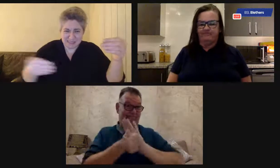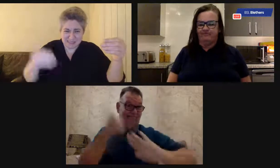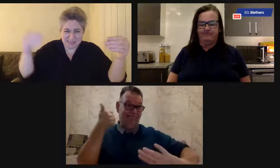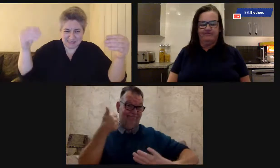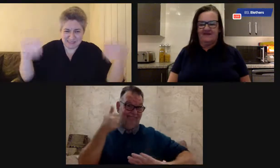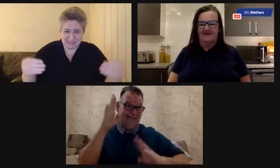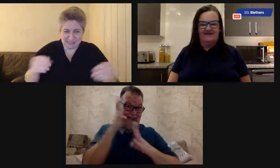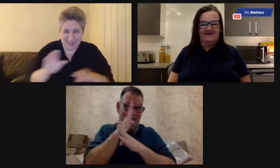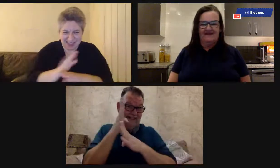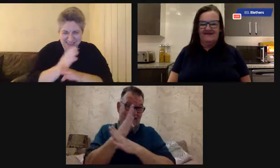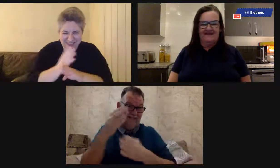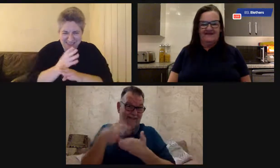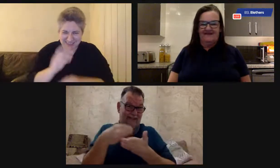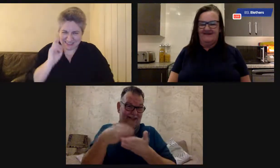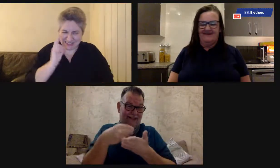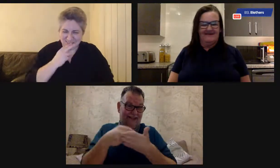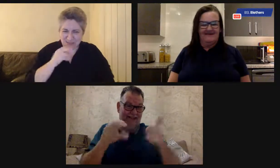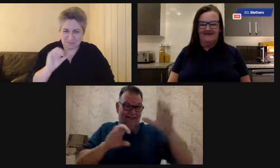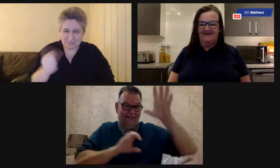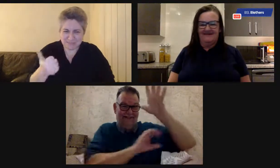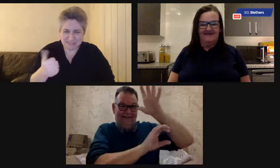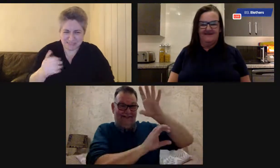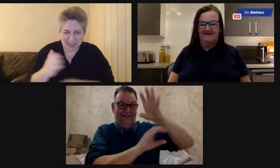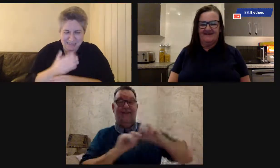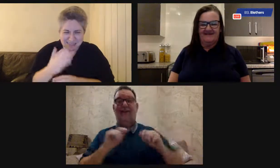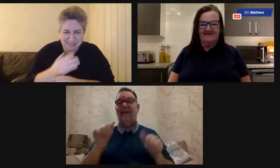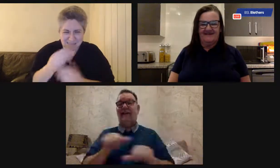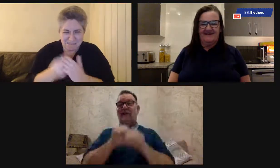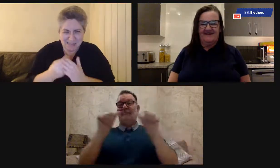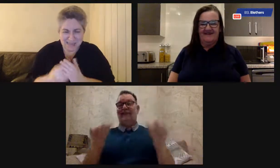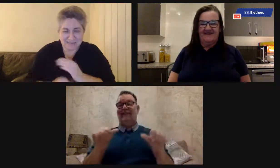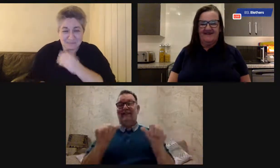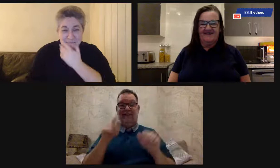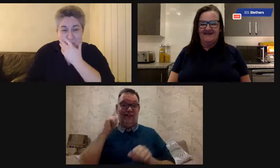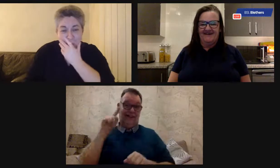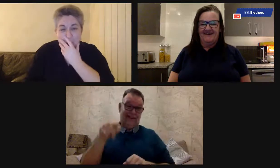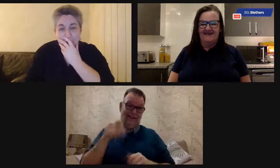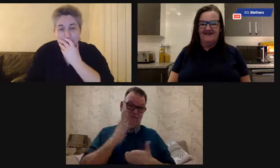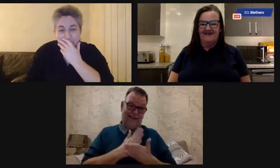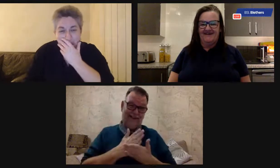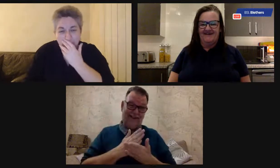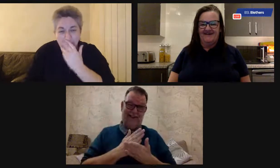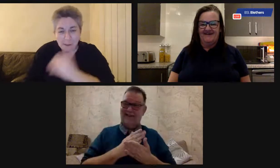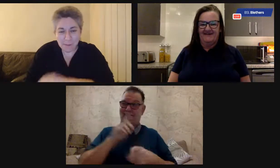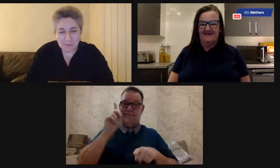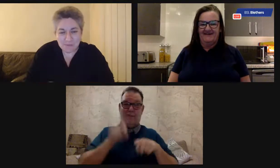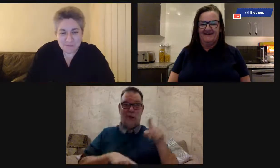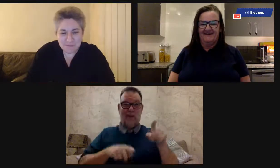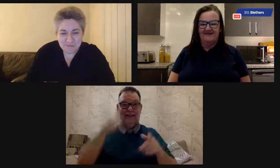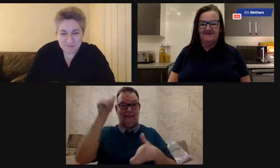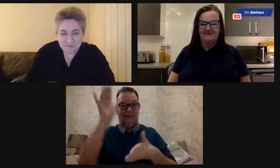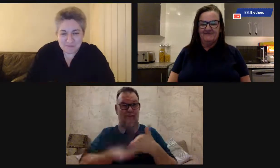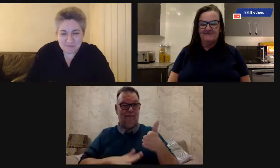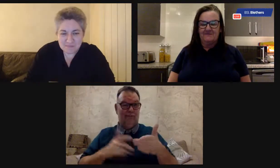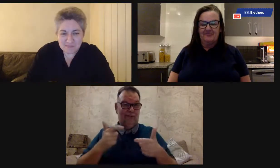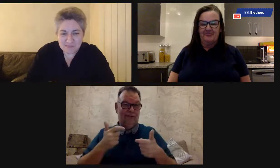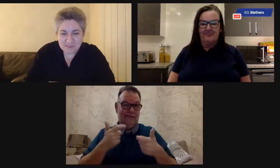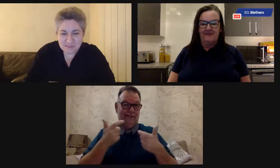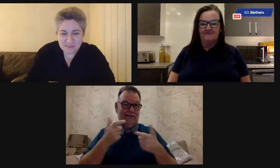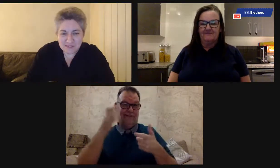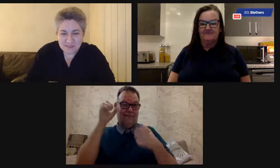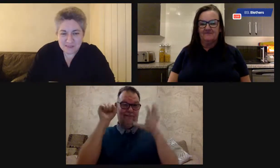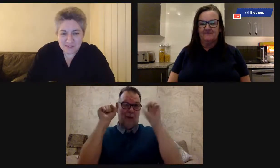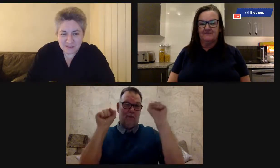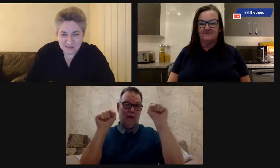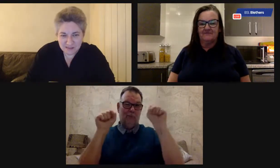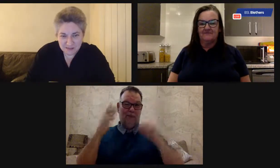deaf person. And the reason he got it back was because he planked it right under the TV. So that was like the